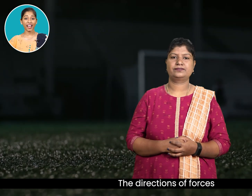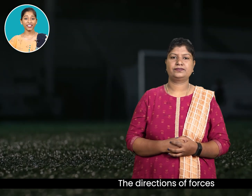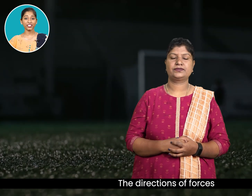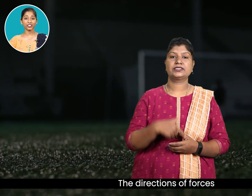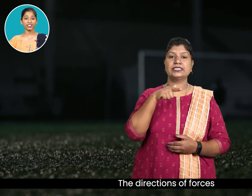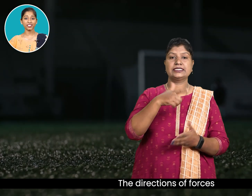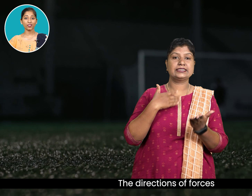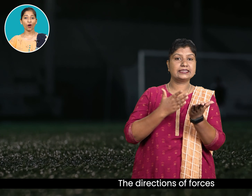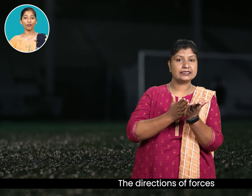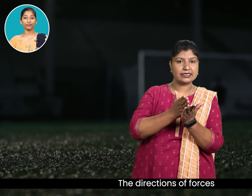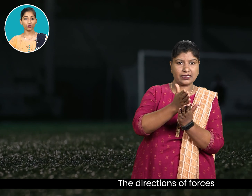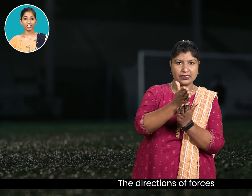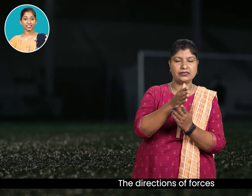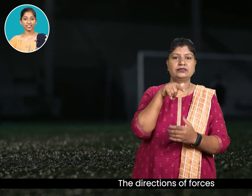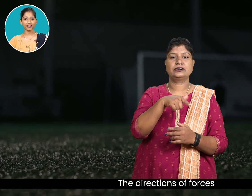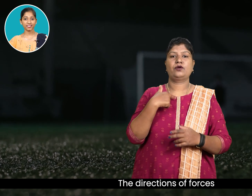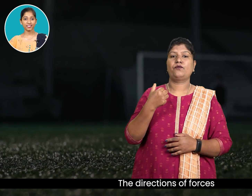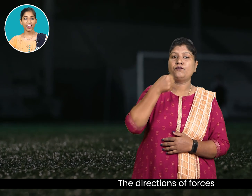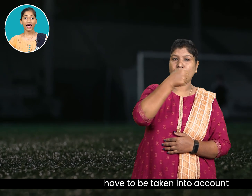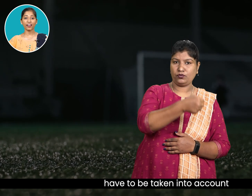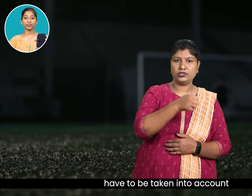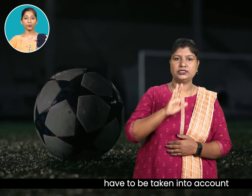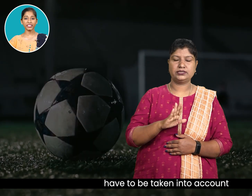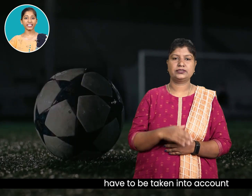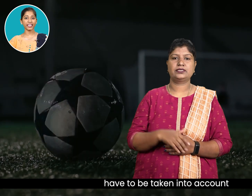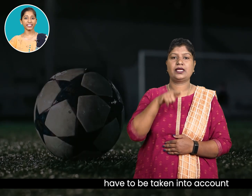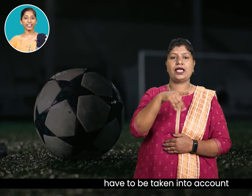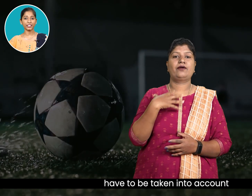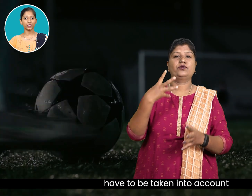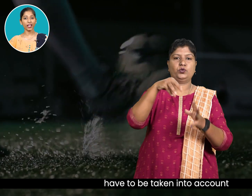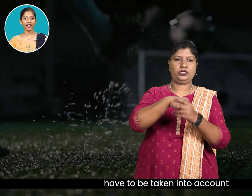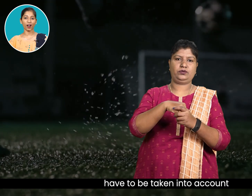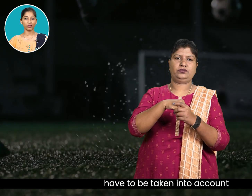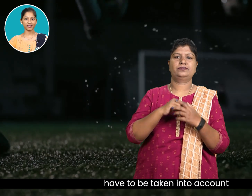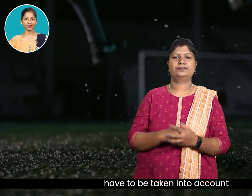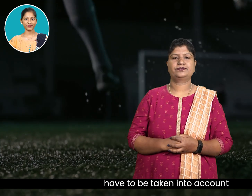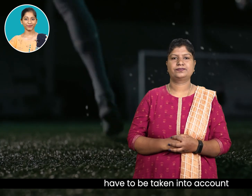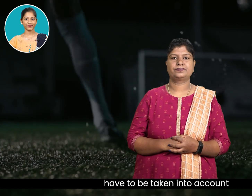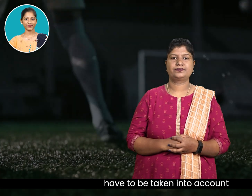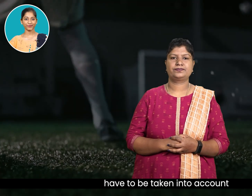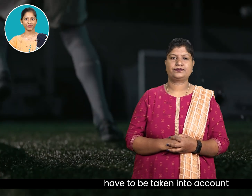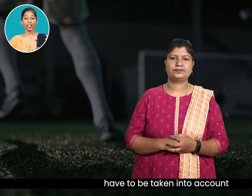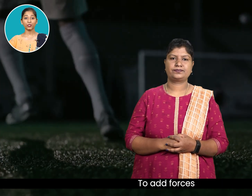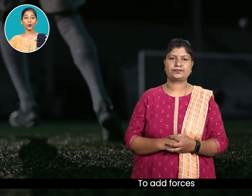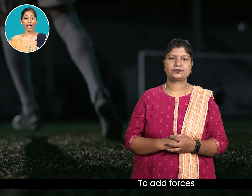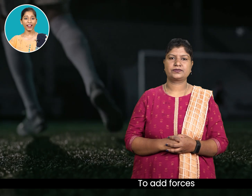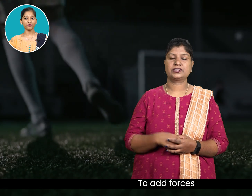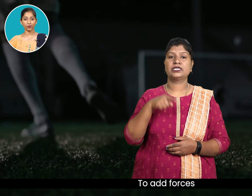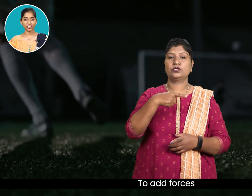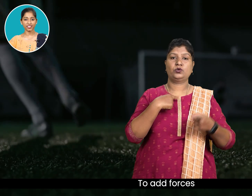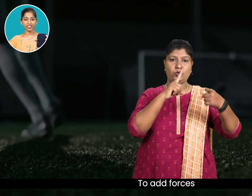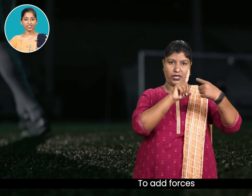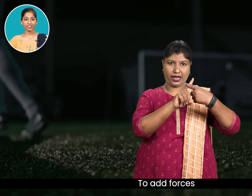the directions of forces have to be taken into account. To